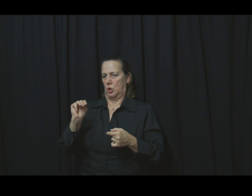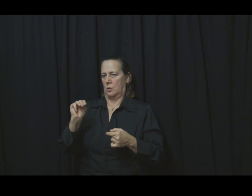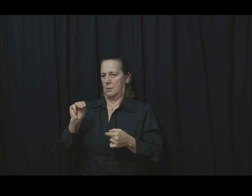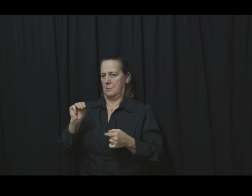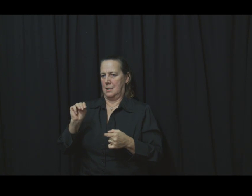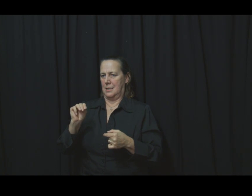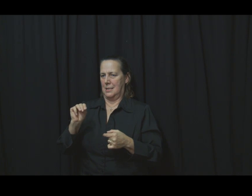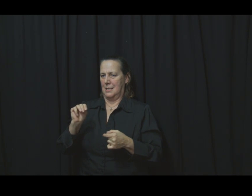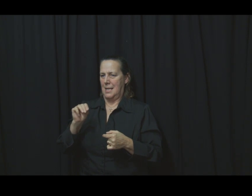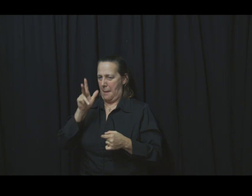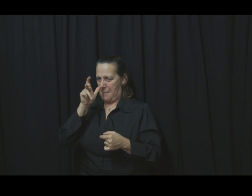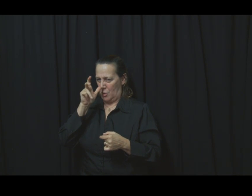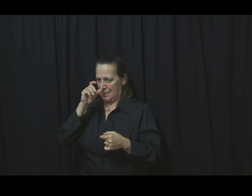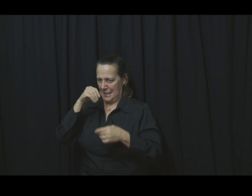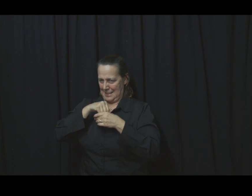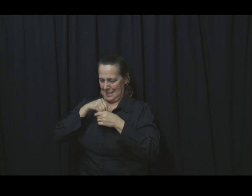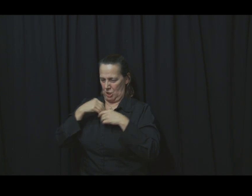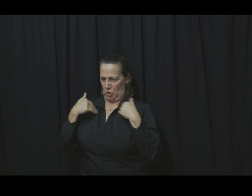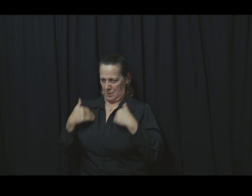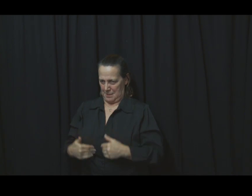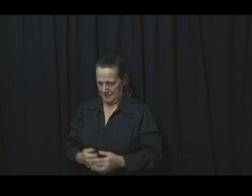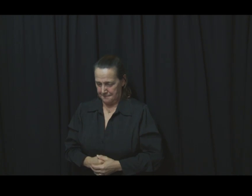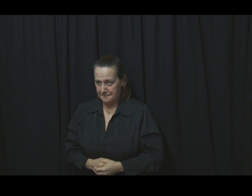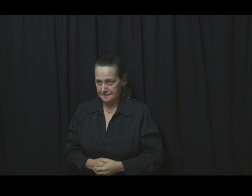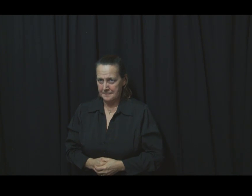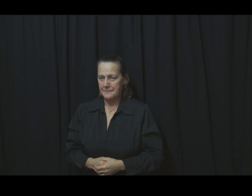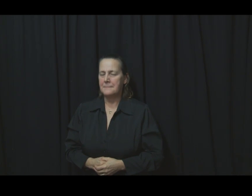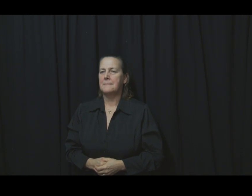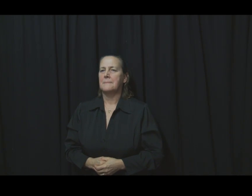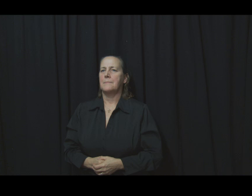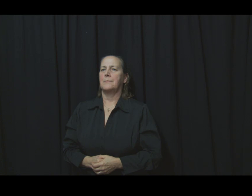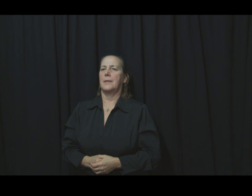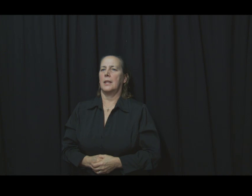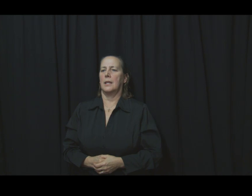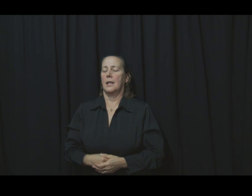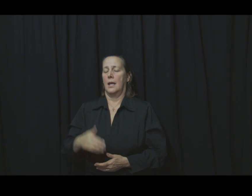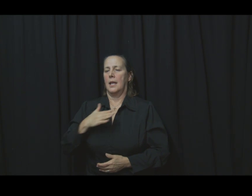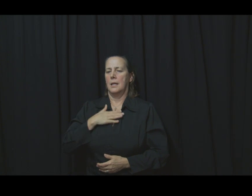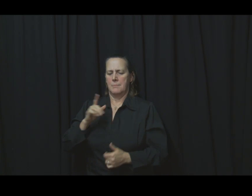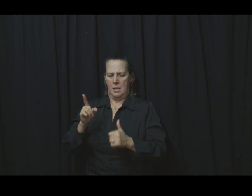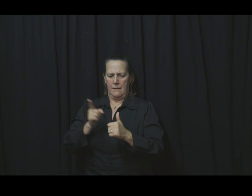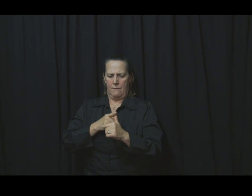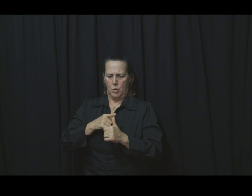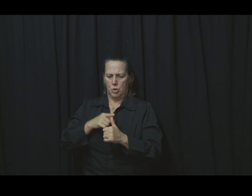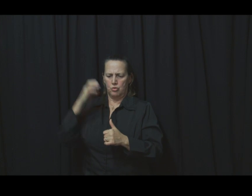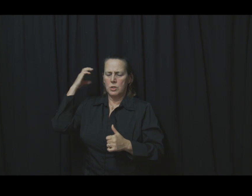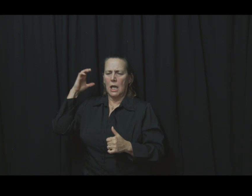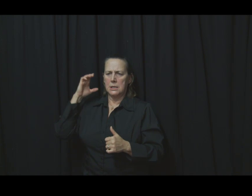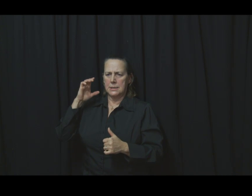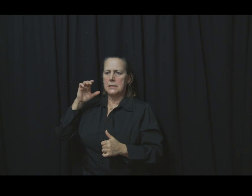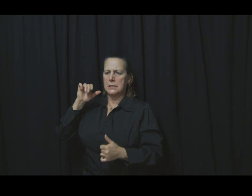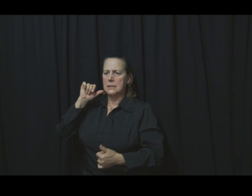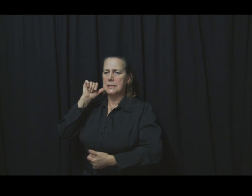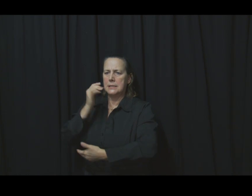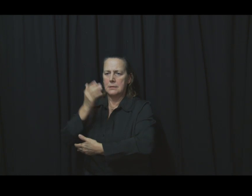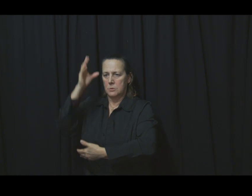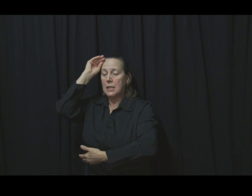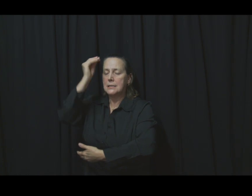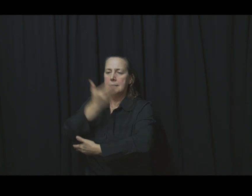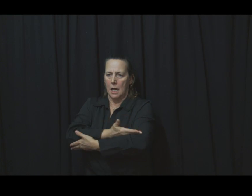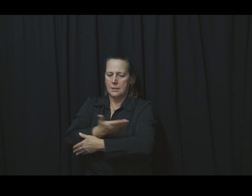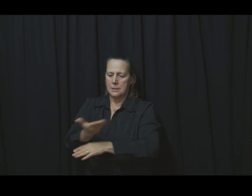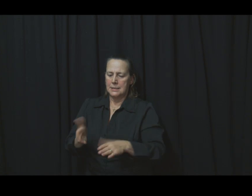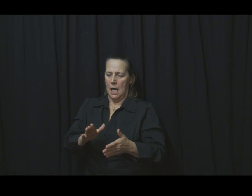going to get you. Germs and parasites. My first cousin's son died tragically